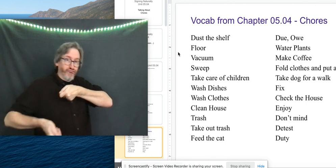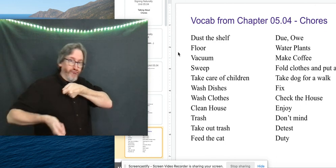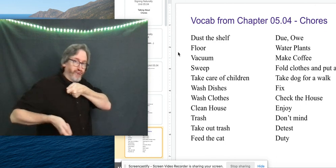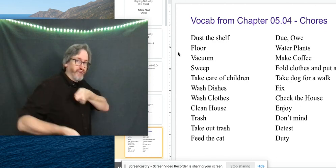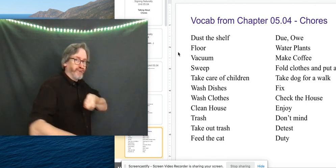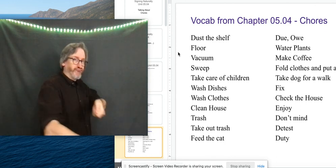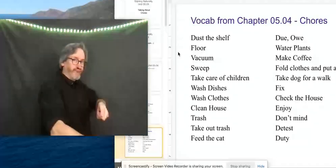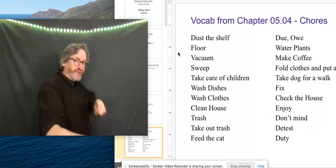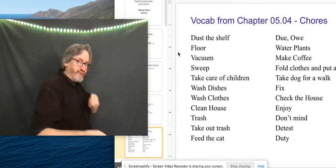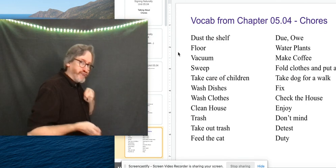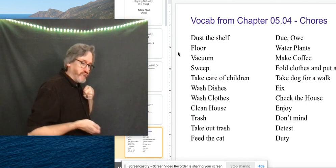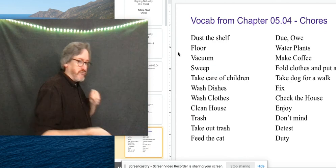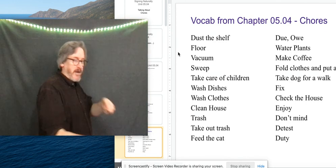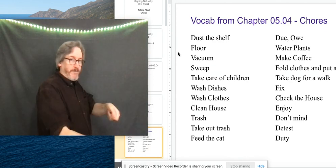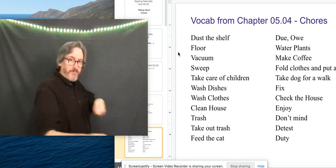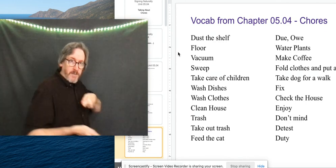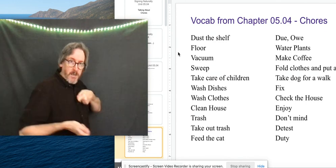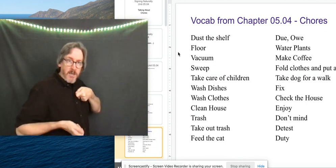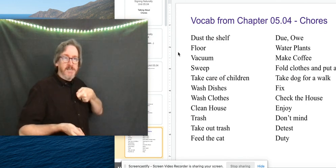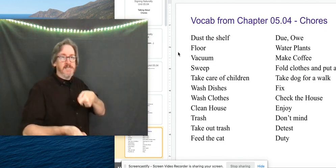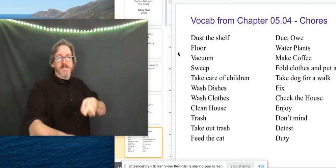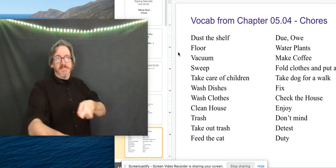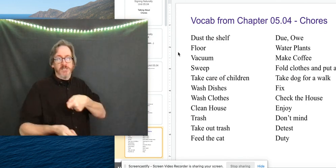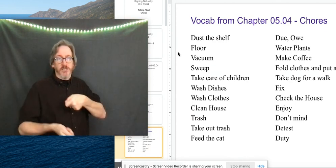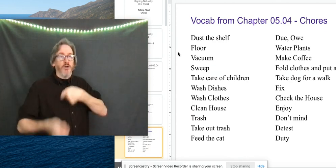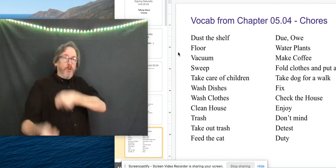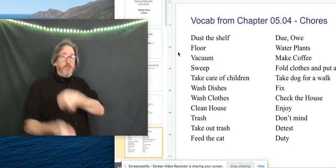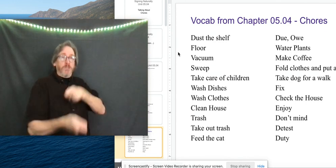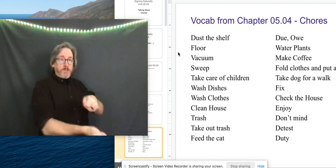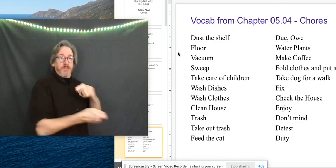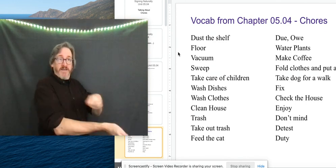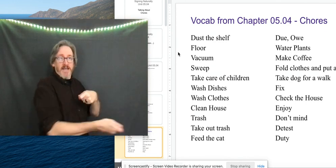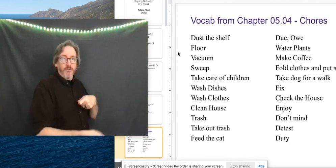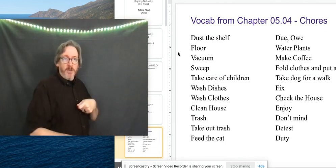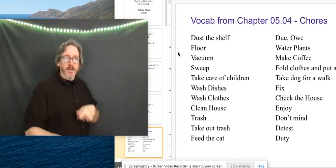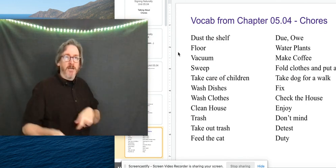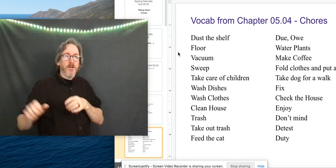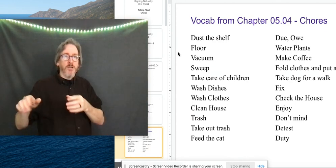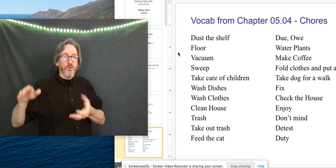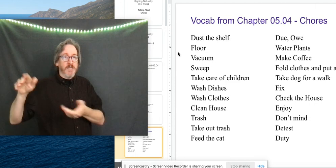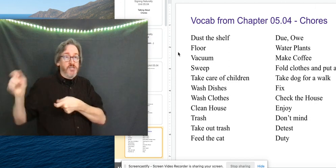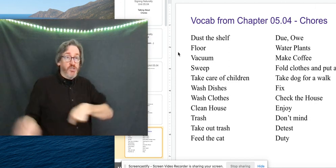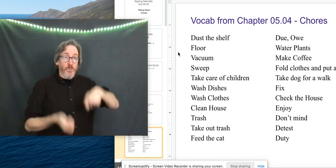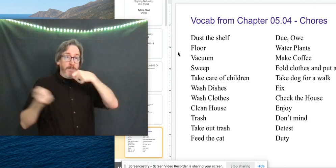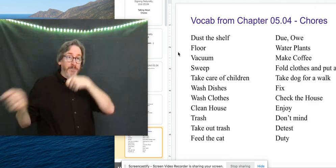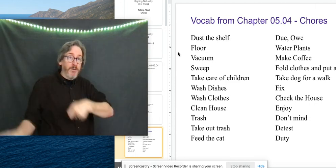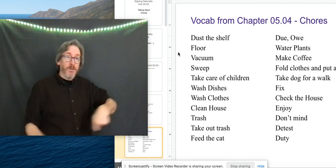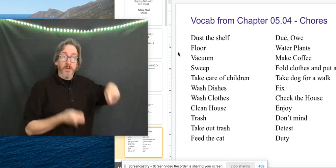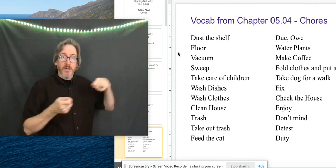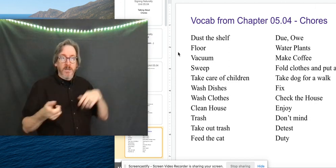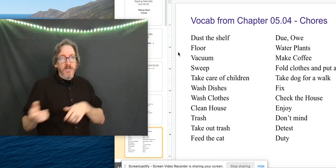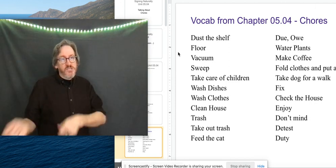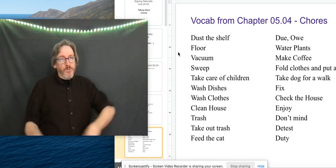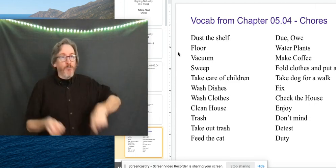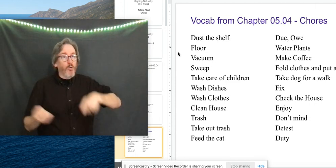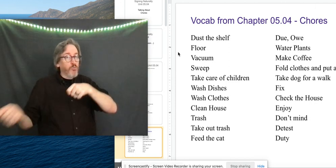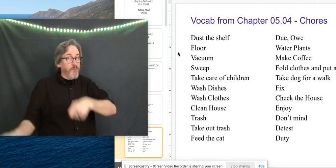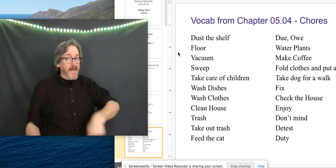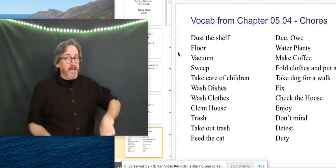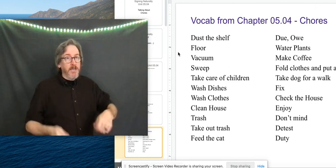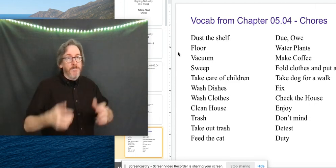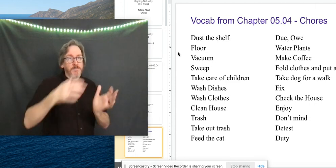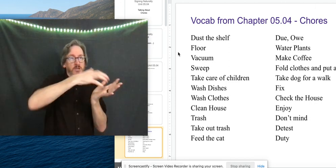vacuum, right? Because it's nice and so you don't go to vacuum, right? You can sweep